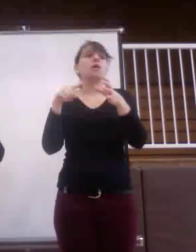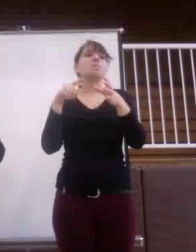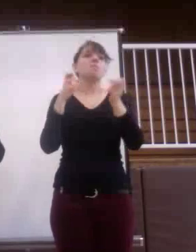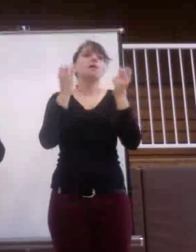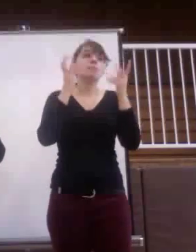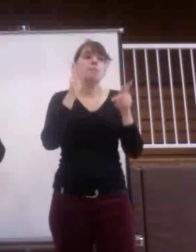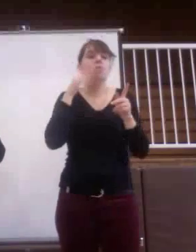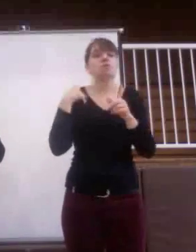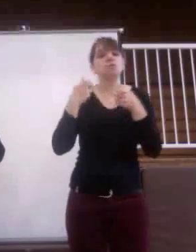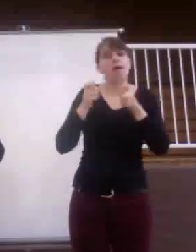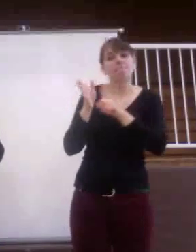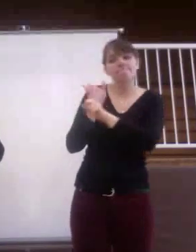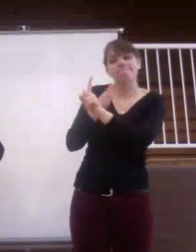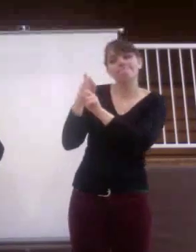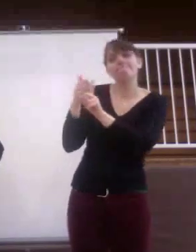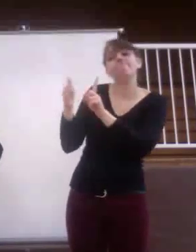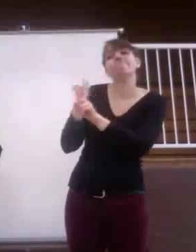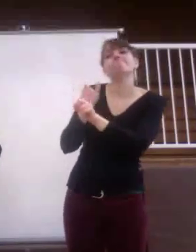happen.